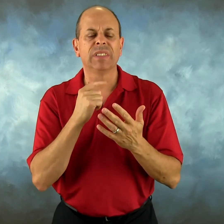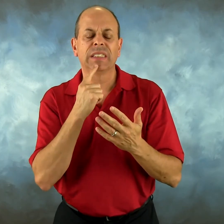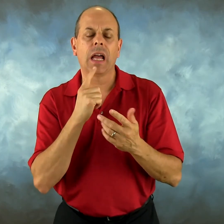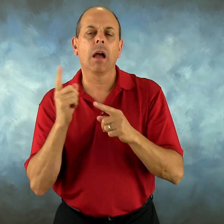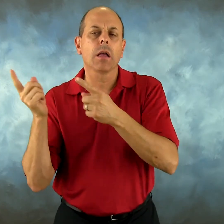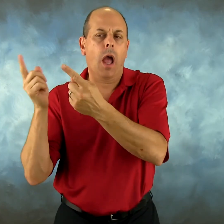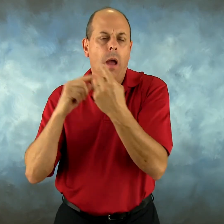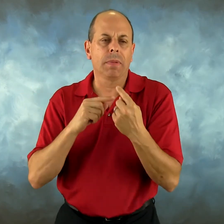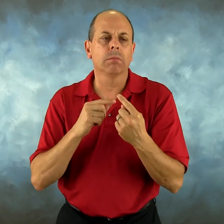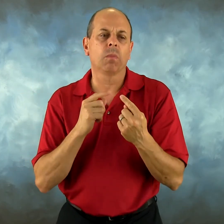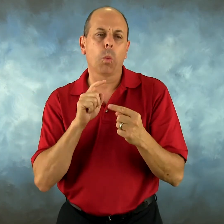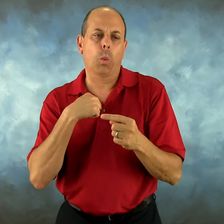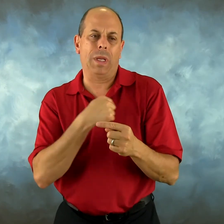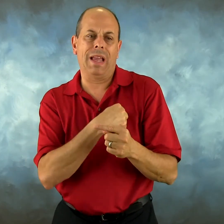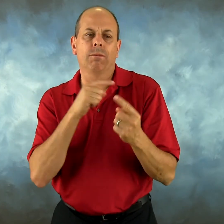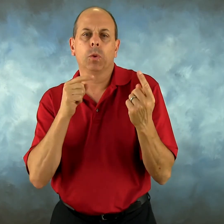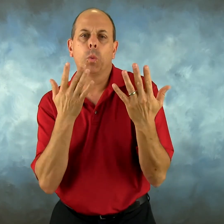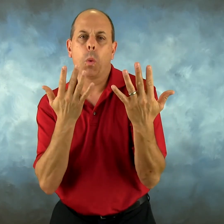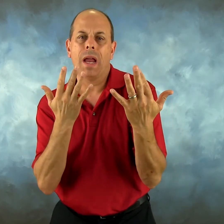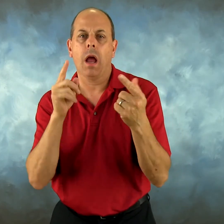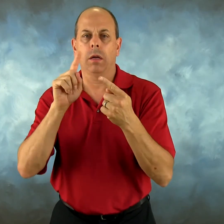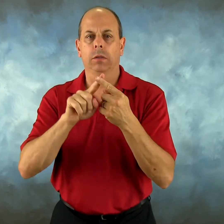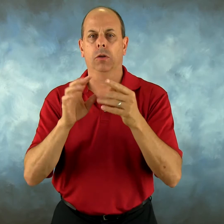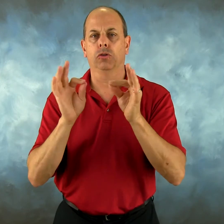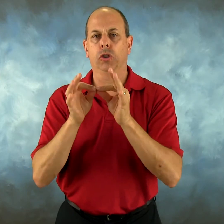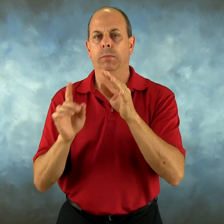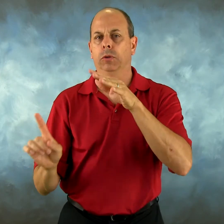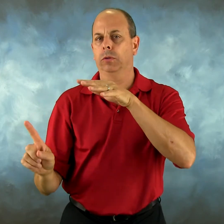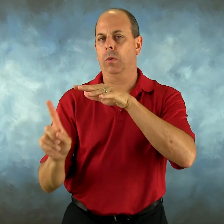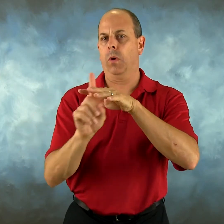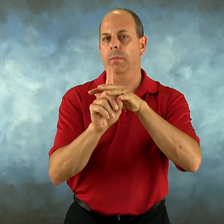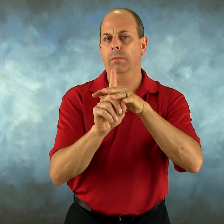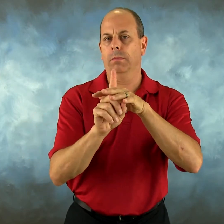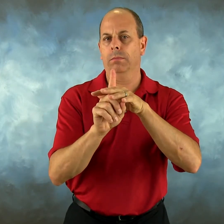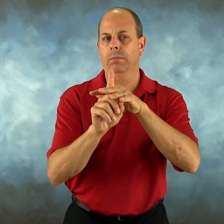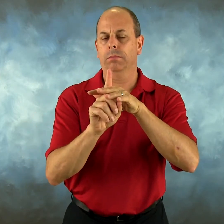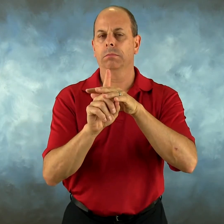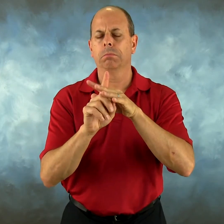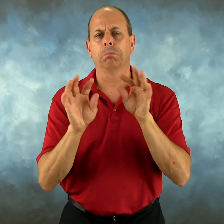it might be until the interpreter will arrive and that the interpreter is coming.